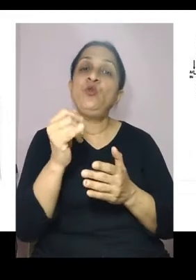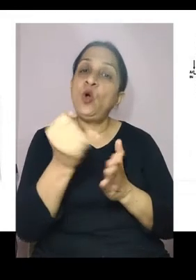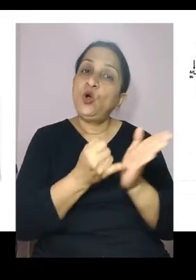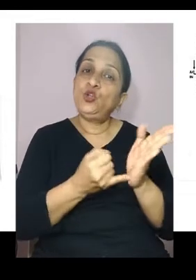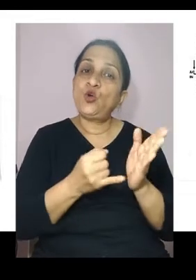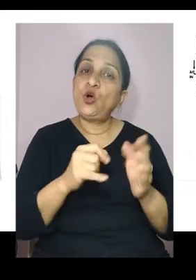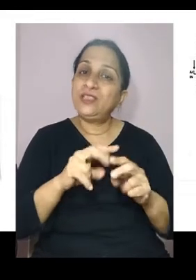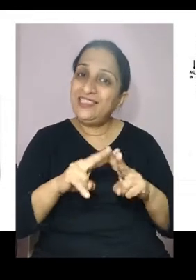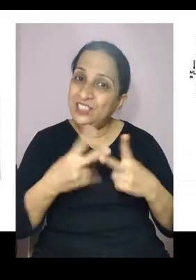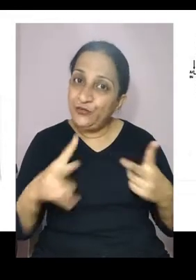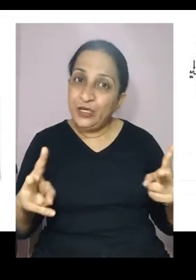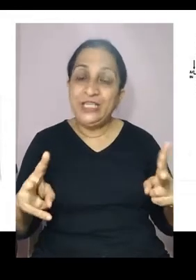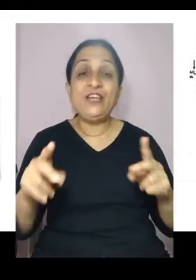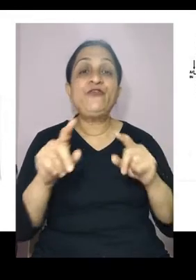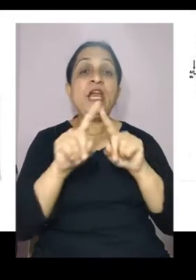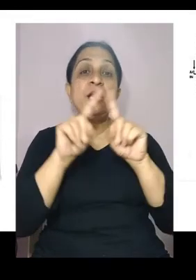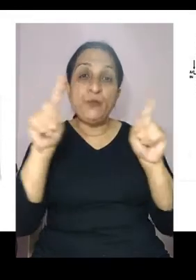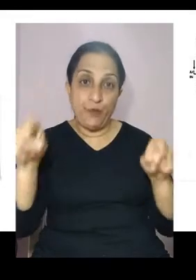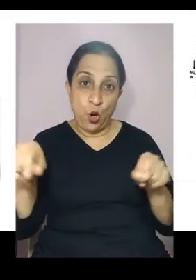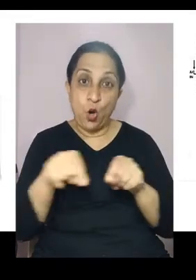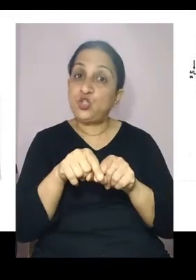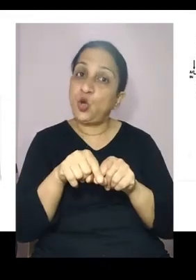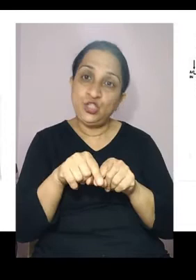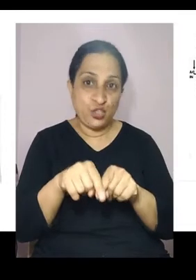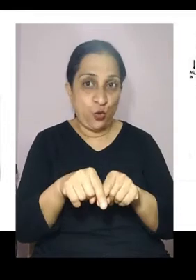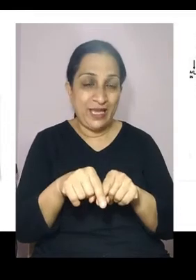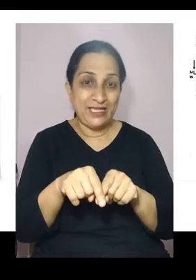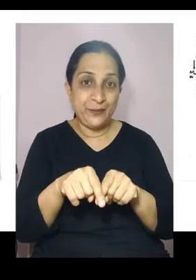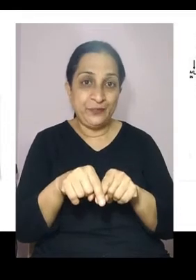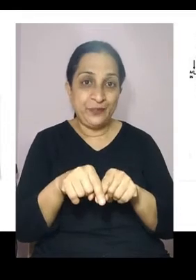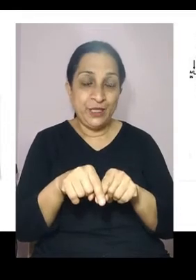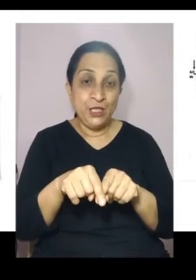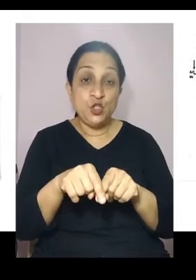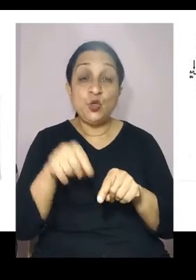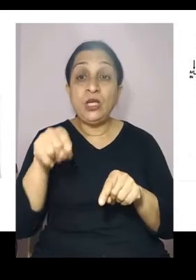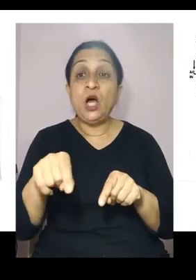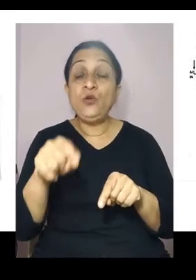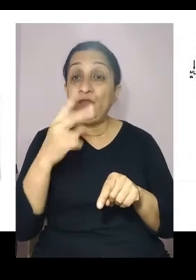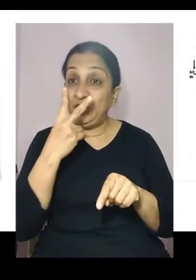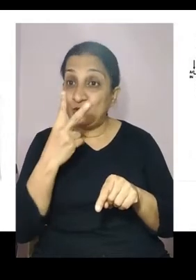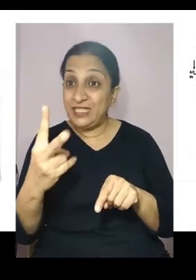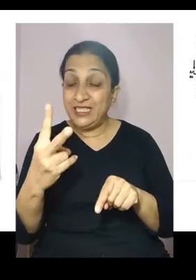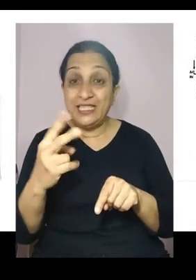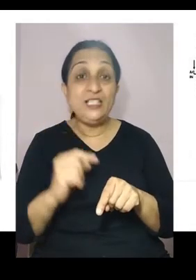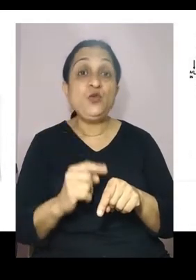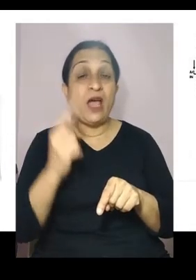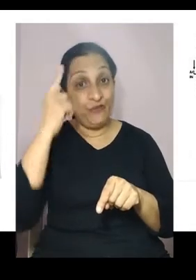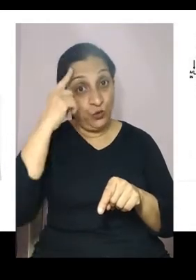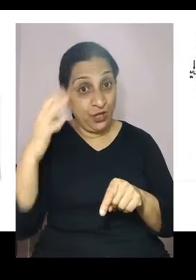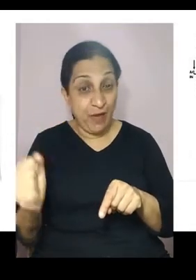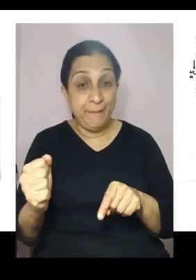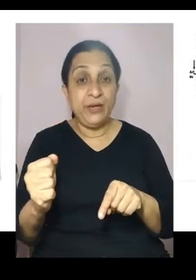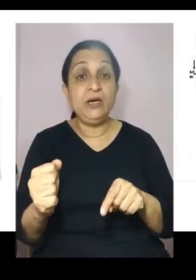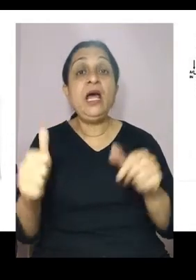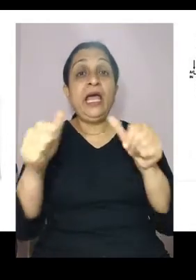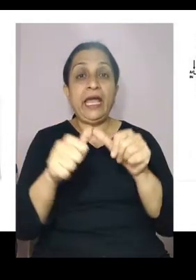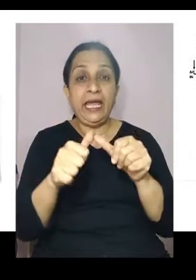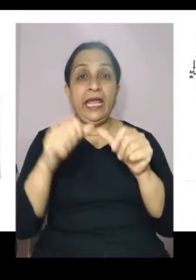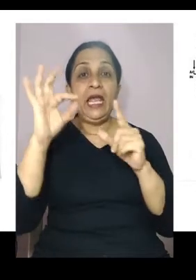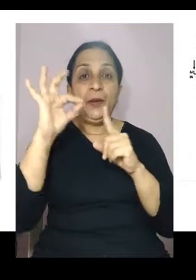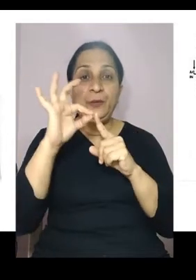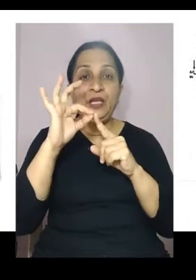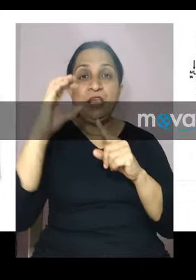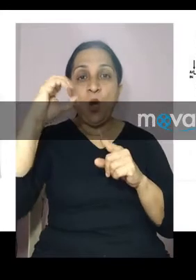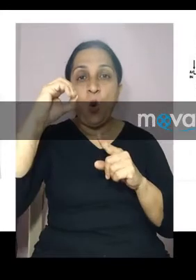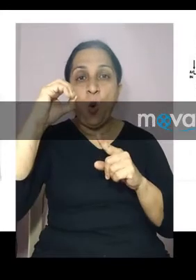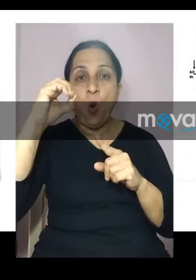have to draw the different blocks or squares. So now when you see this, you have to remember